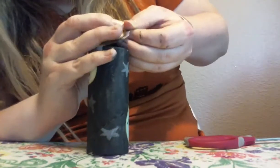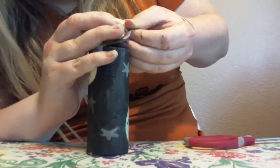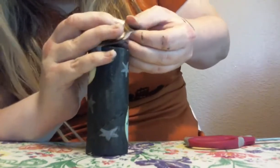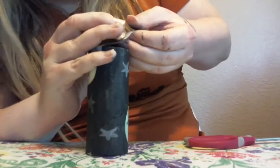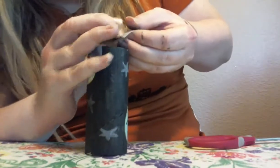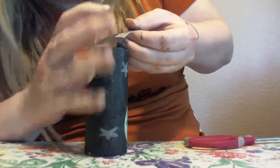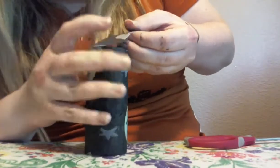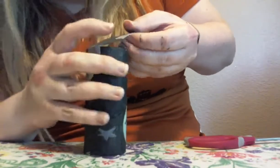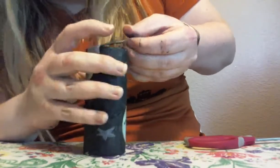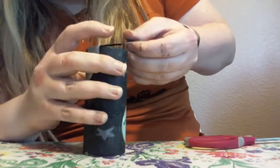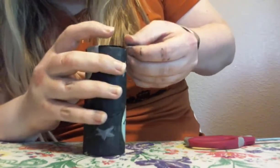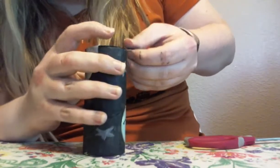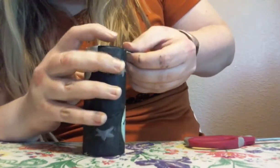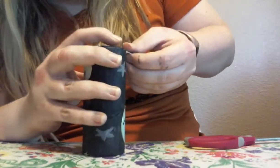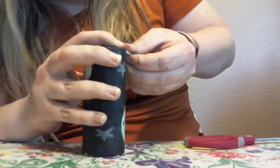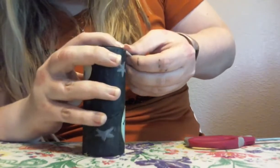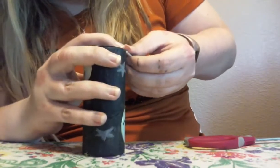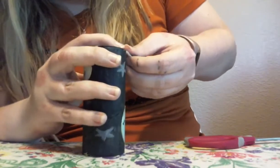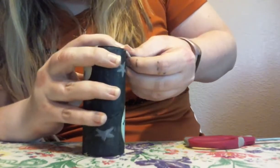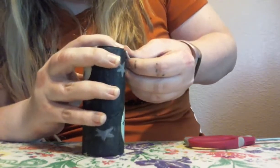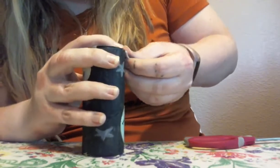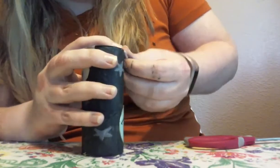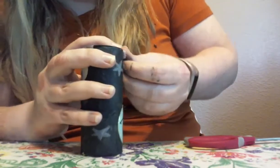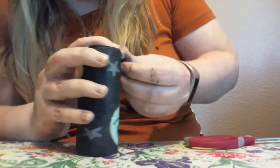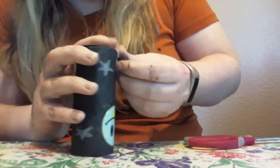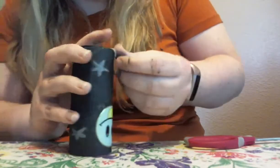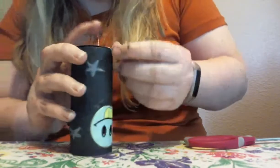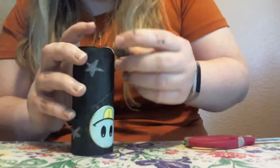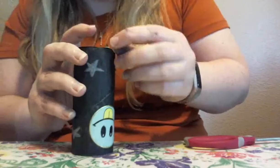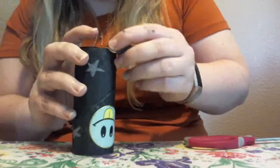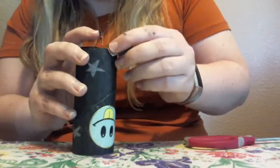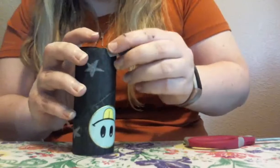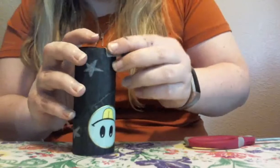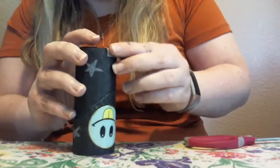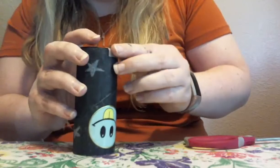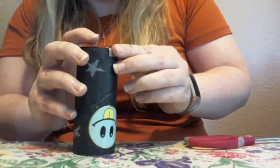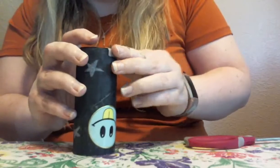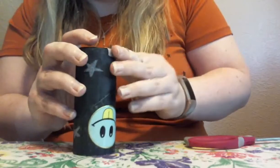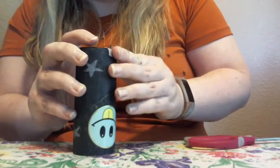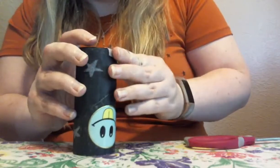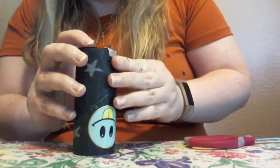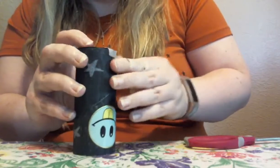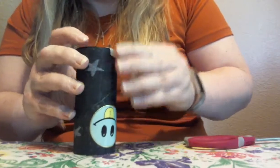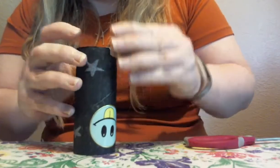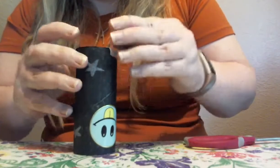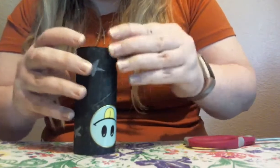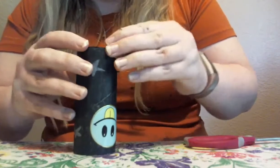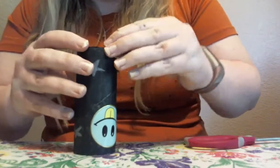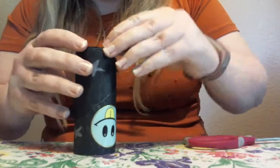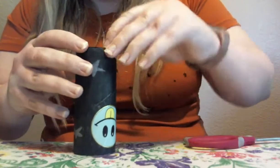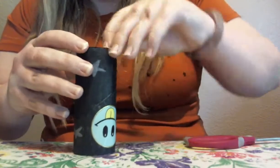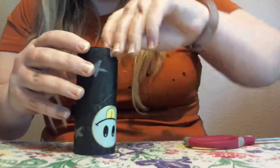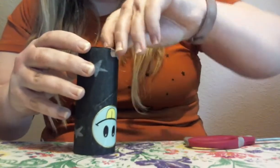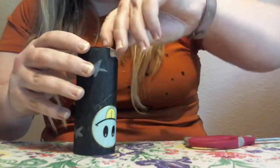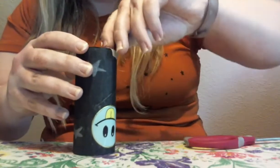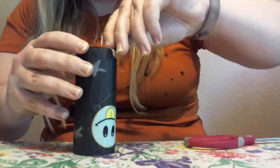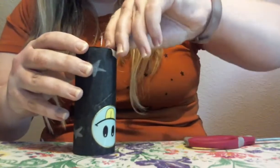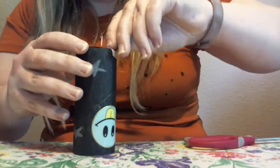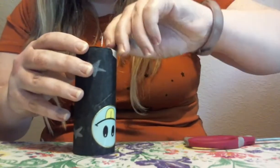Put it onto there, and then put it over the side.